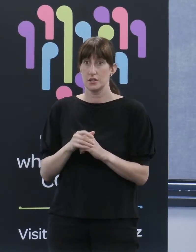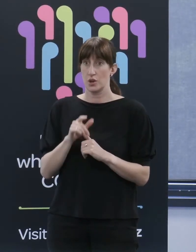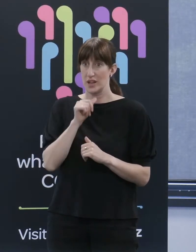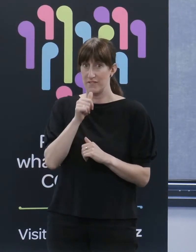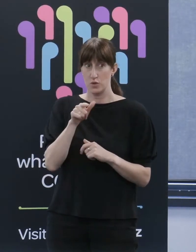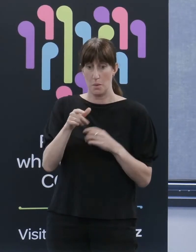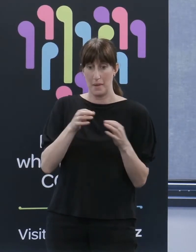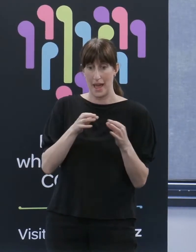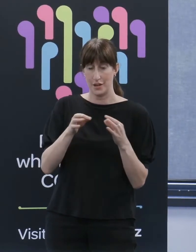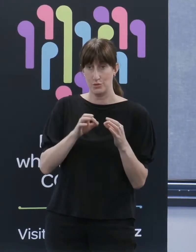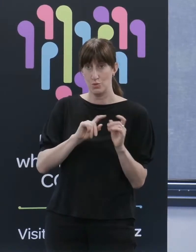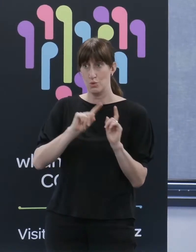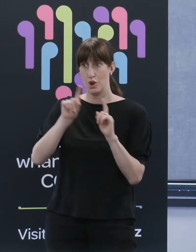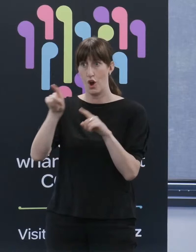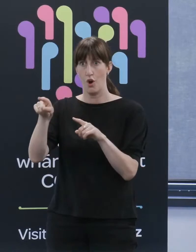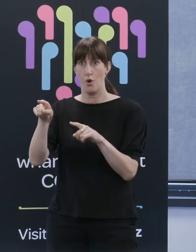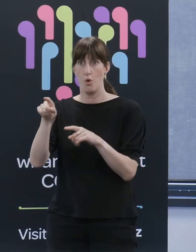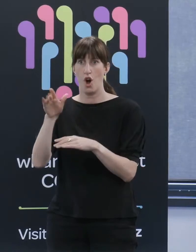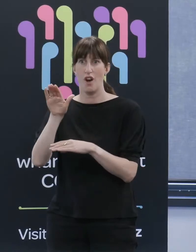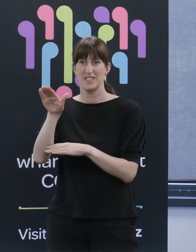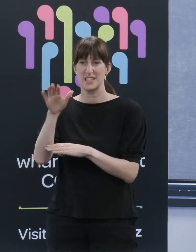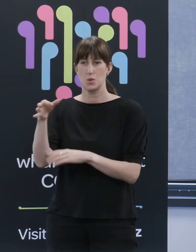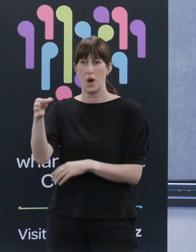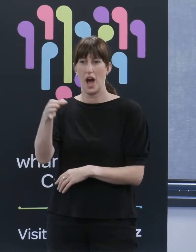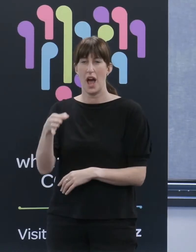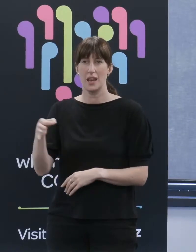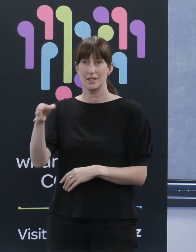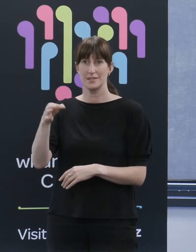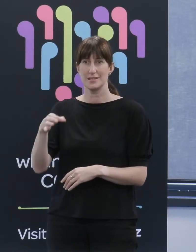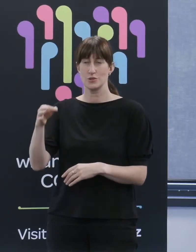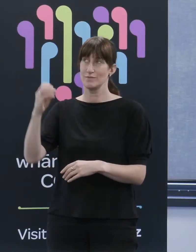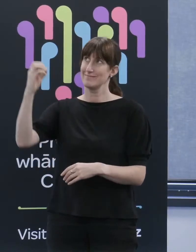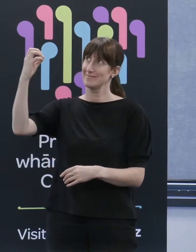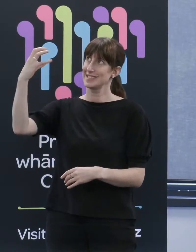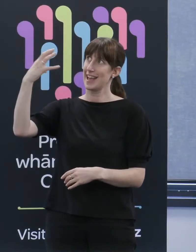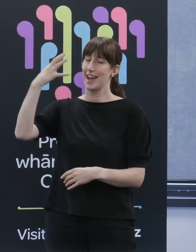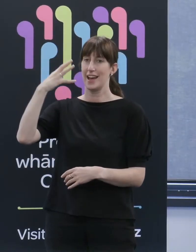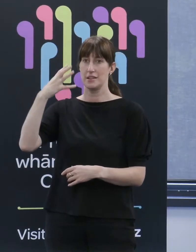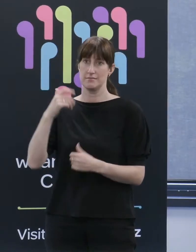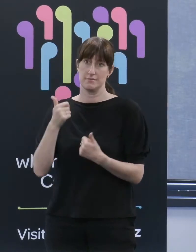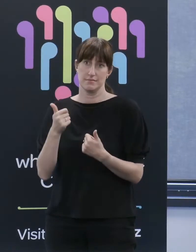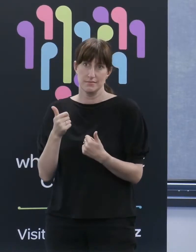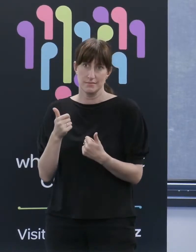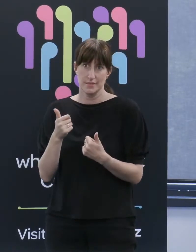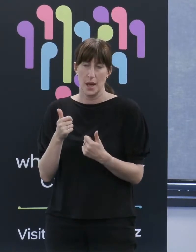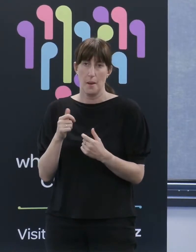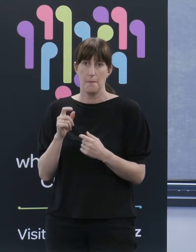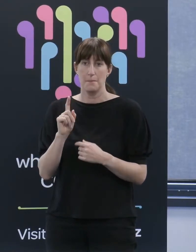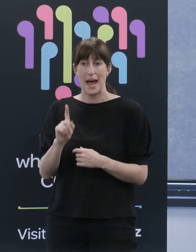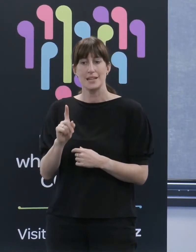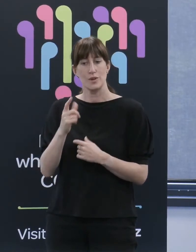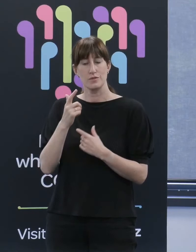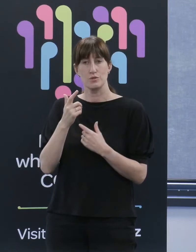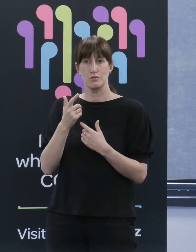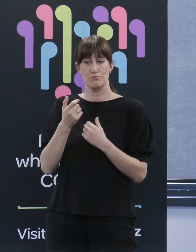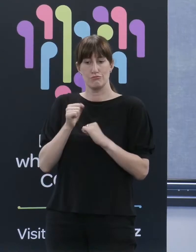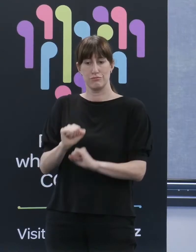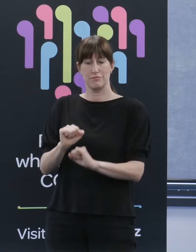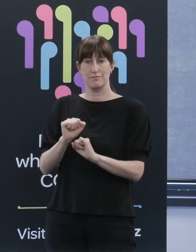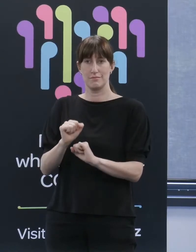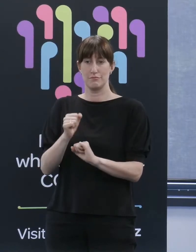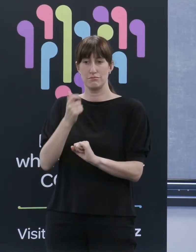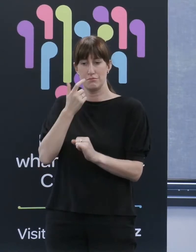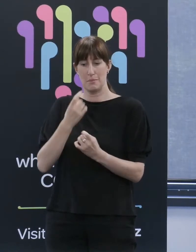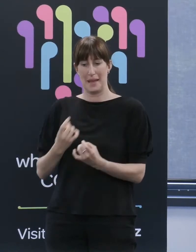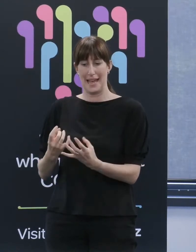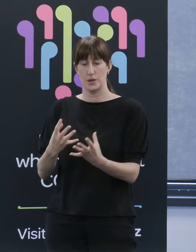ahead to winter to get some sun in the Pacific, and that's a great idea. But the usual precautions around avoiding getting dengue, so that's of